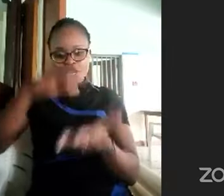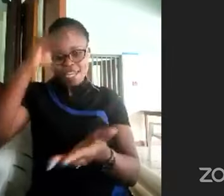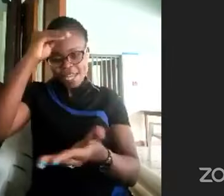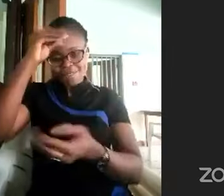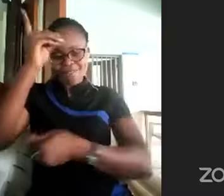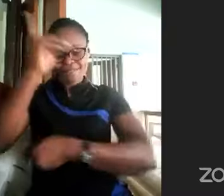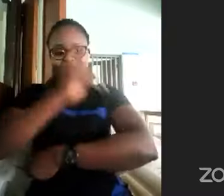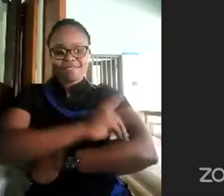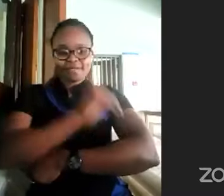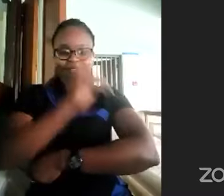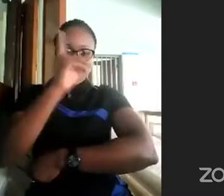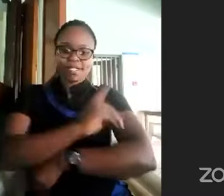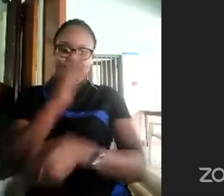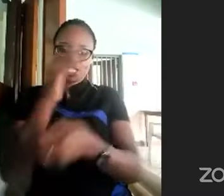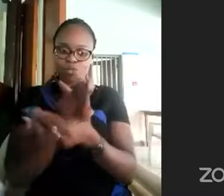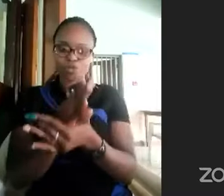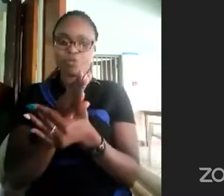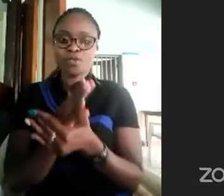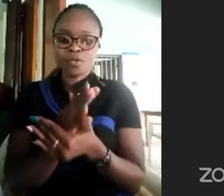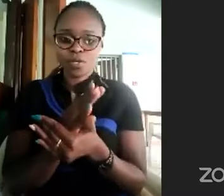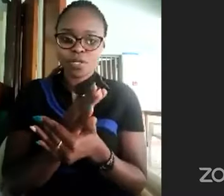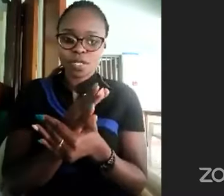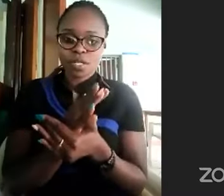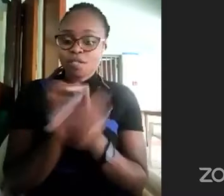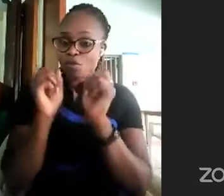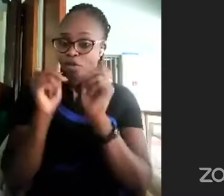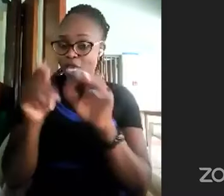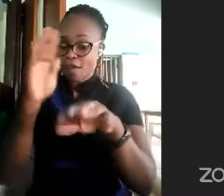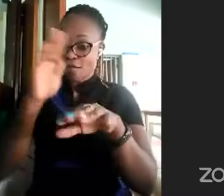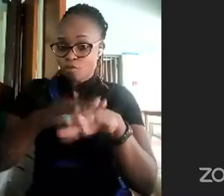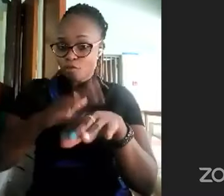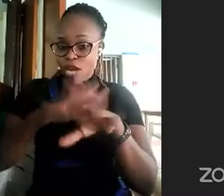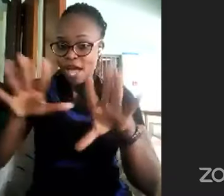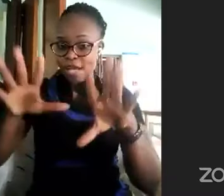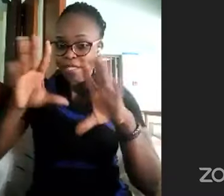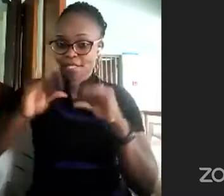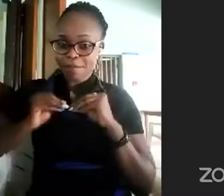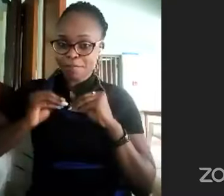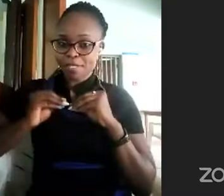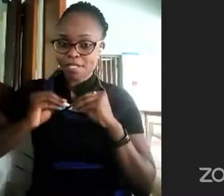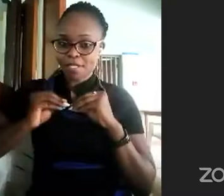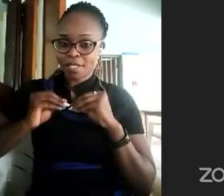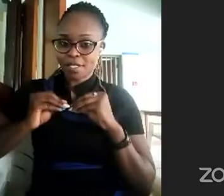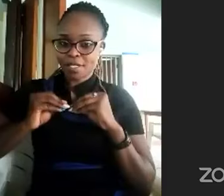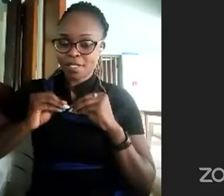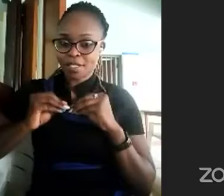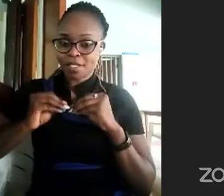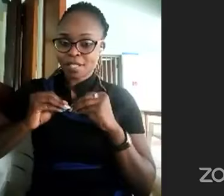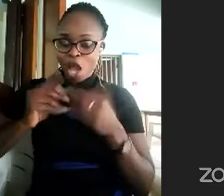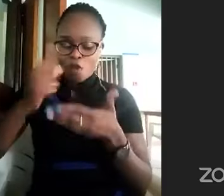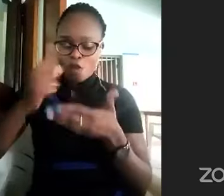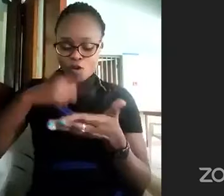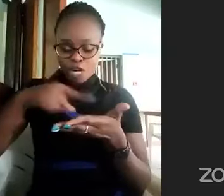to accept correction. Yeah, I believe maybe one day we'll have a session just talking about